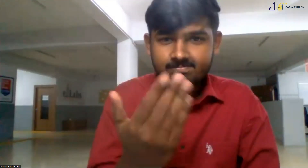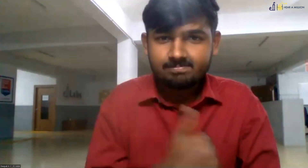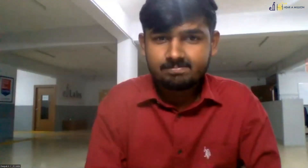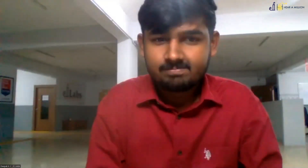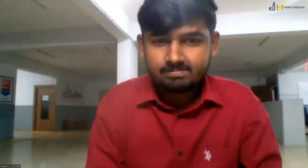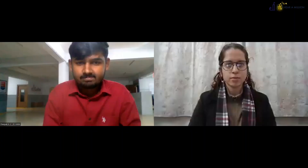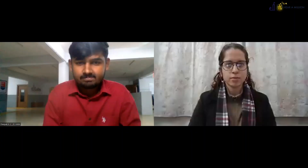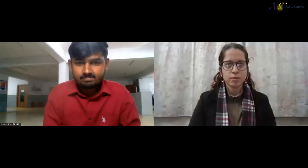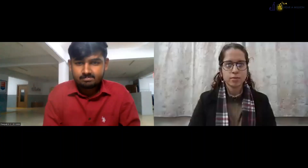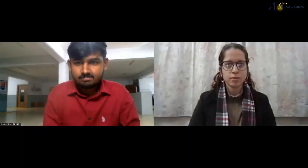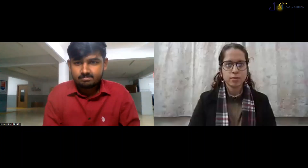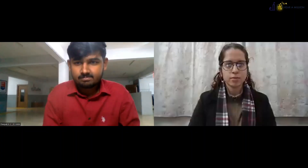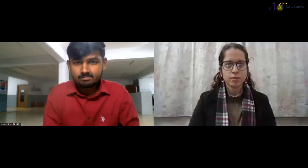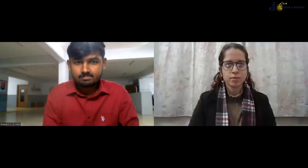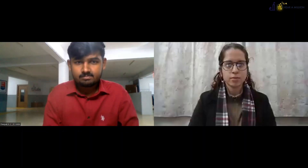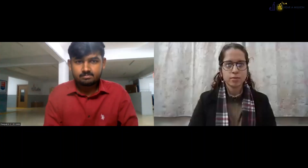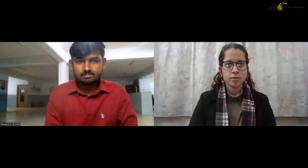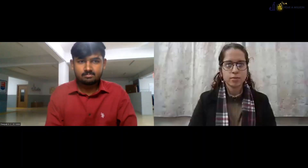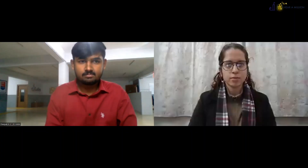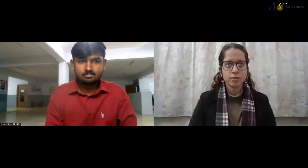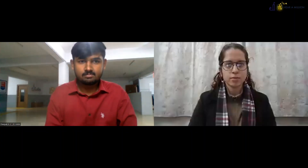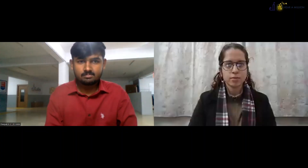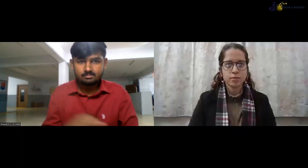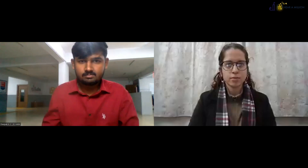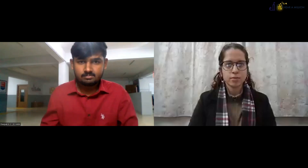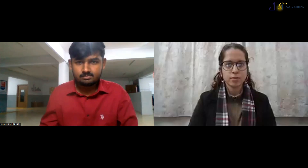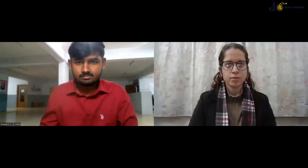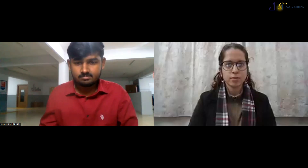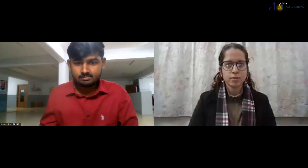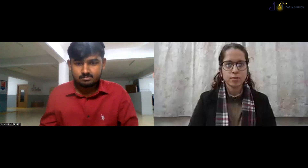Next question, please. Who has the next question?